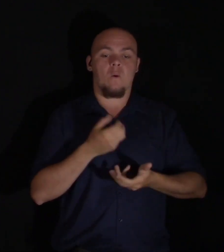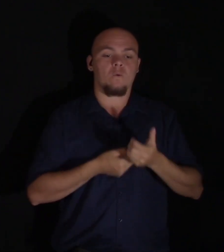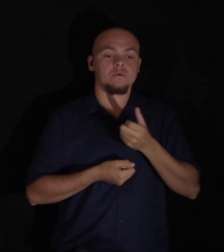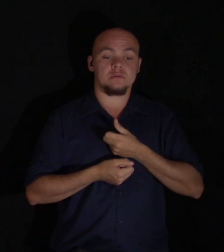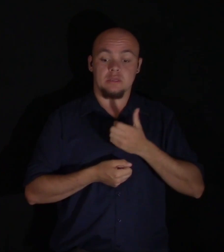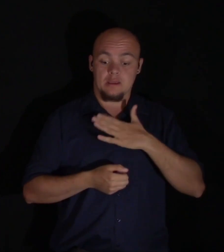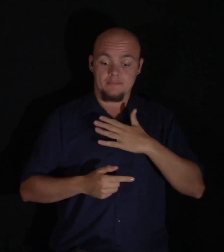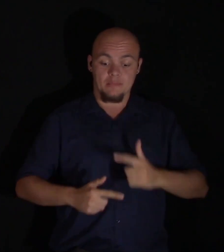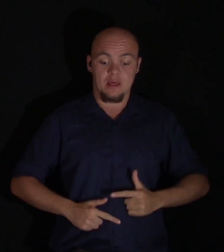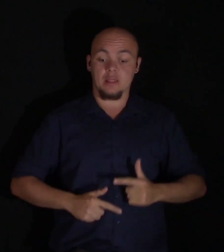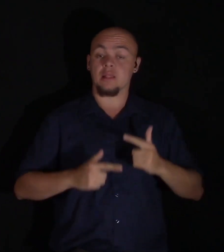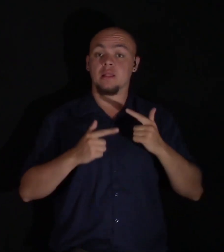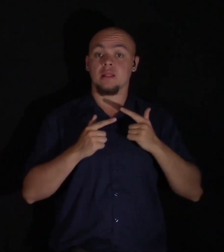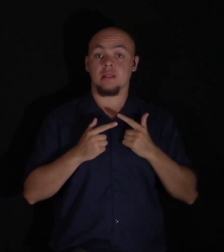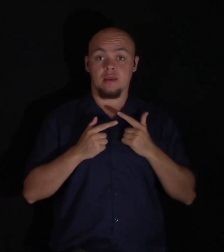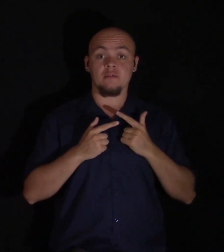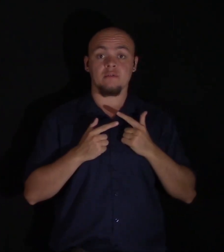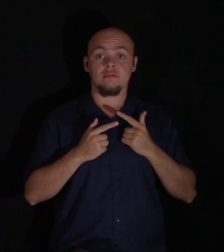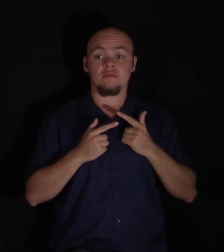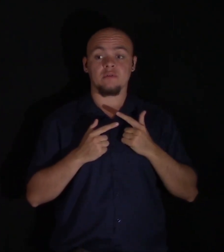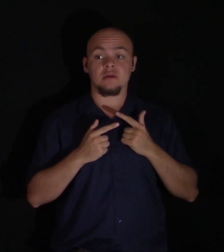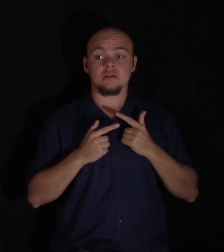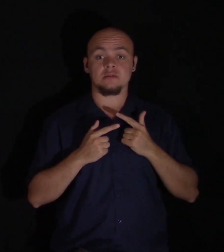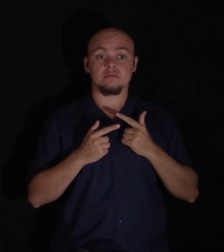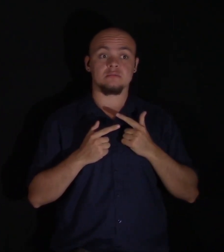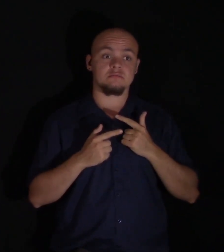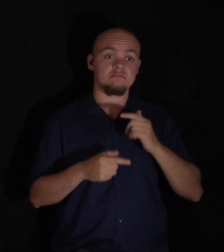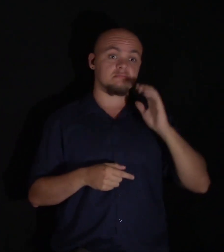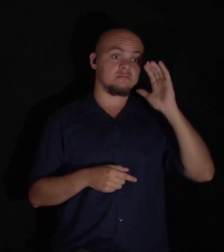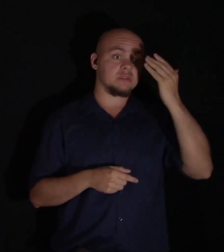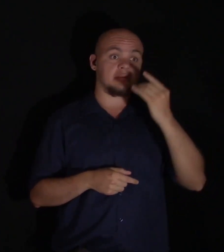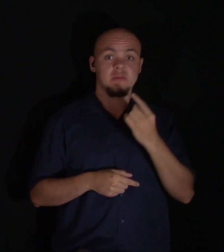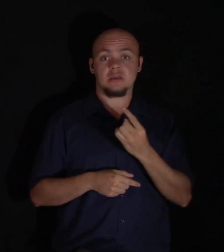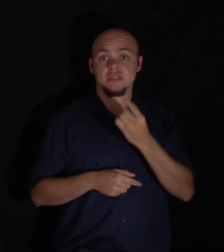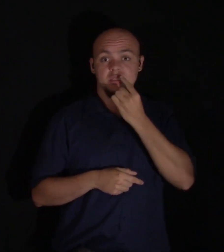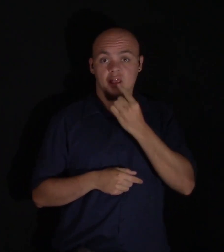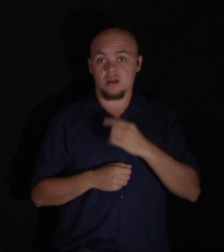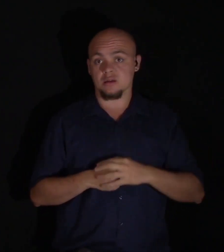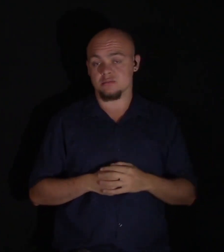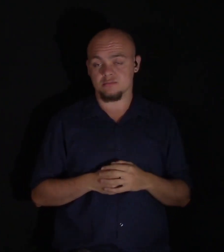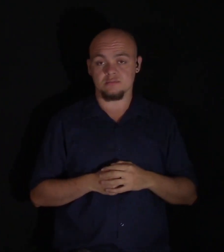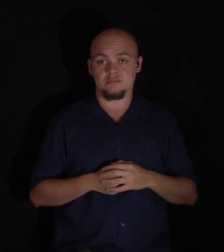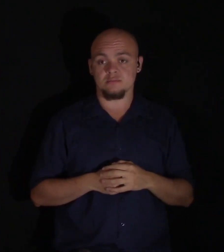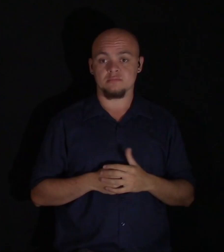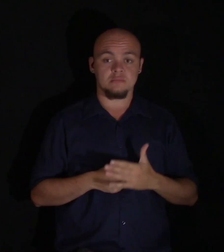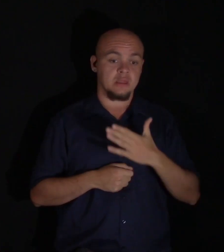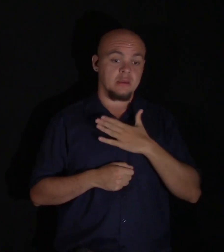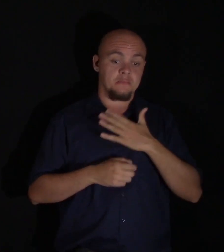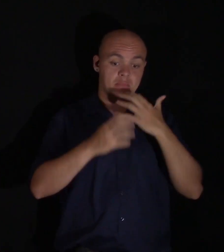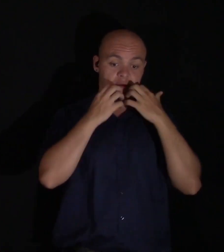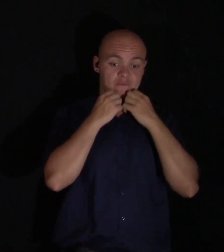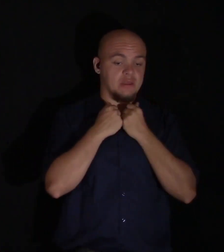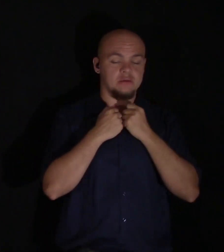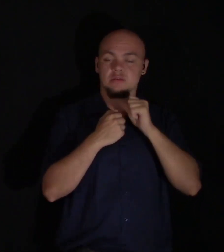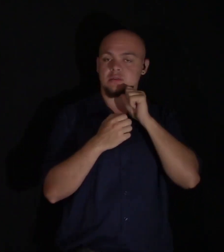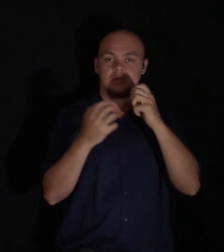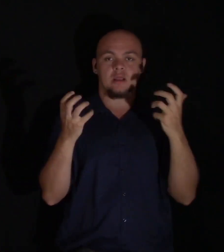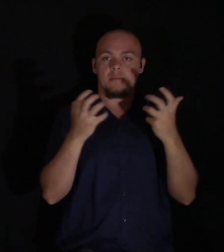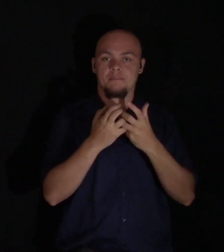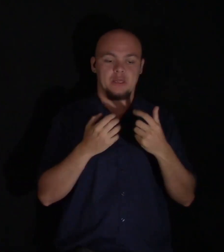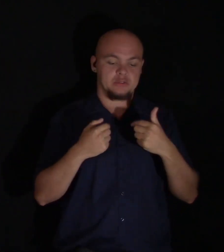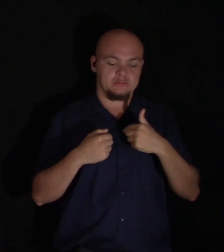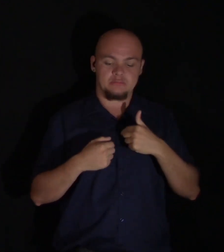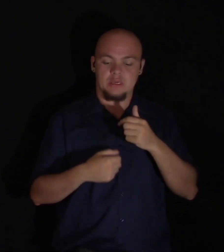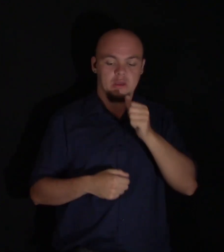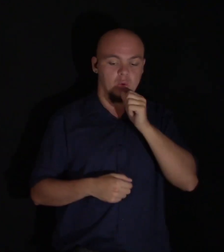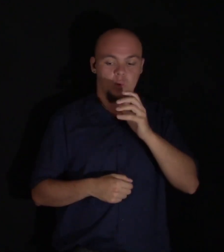life pretty much sucked. I was no longer living in my values as a woman,